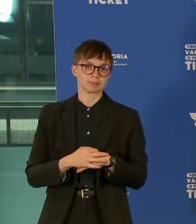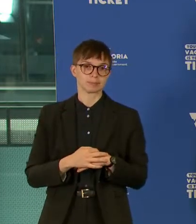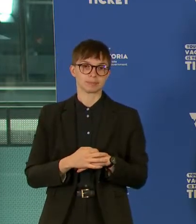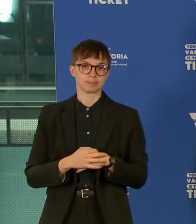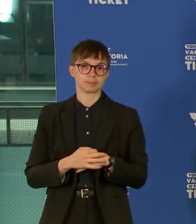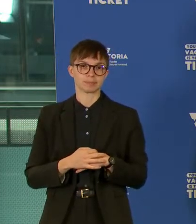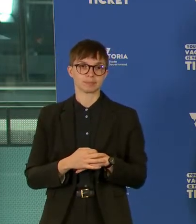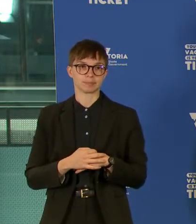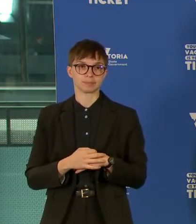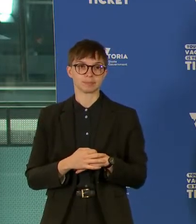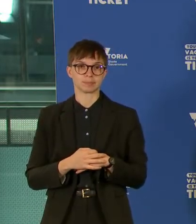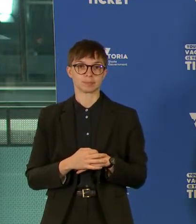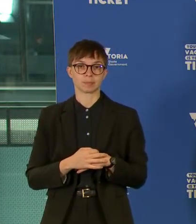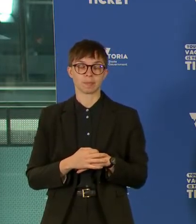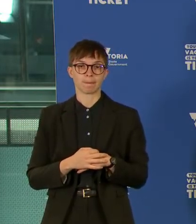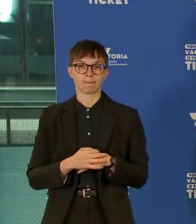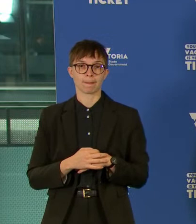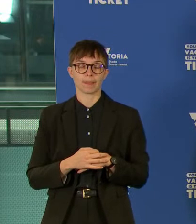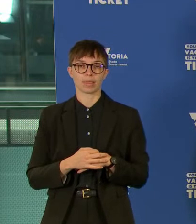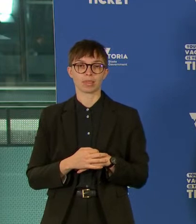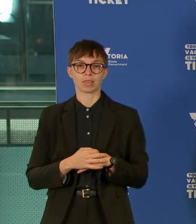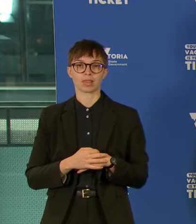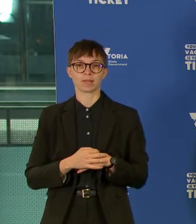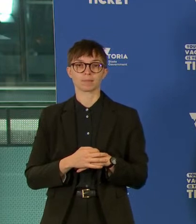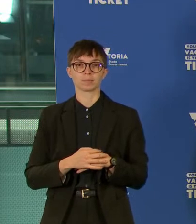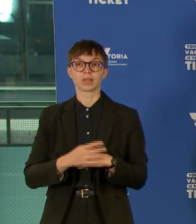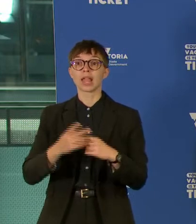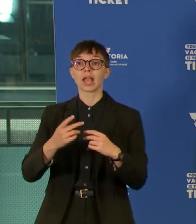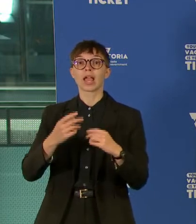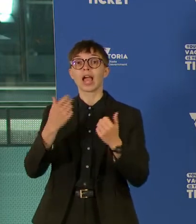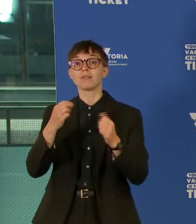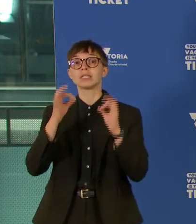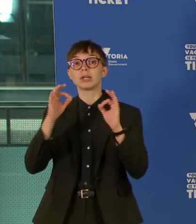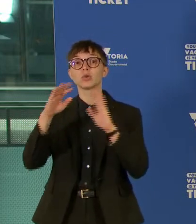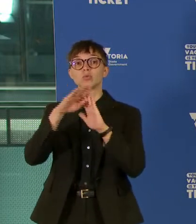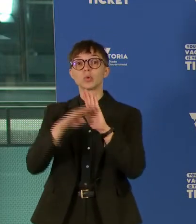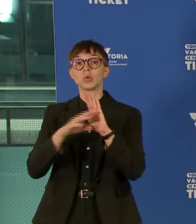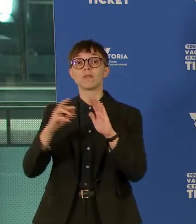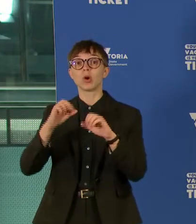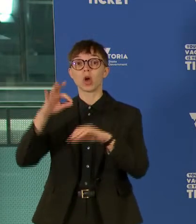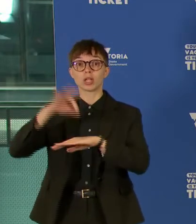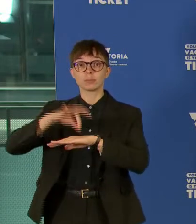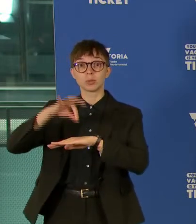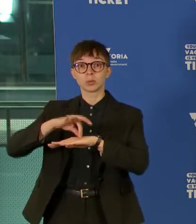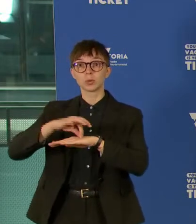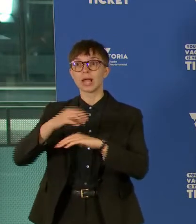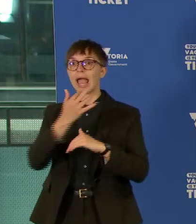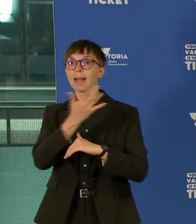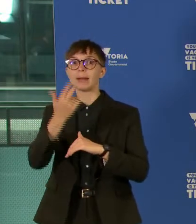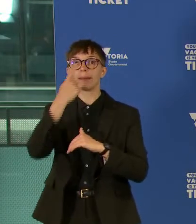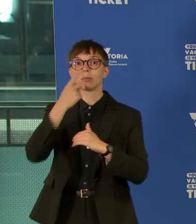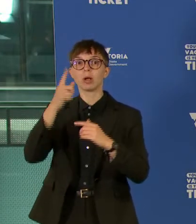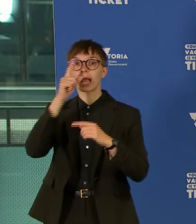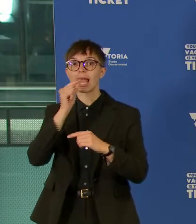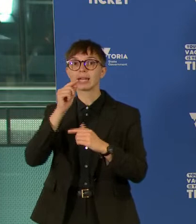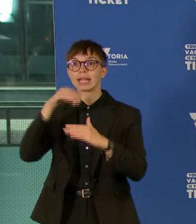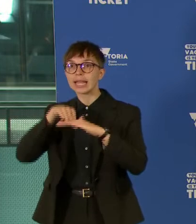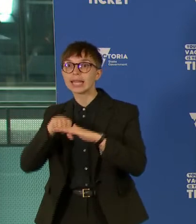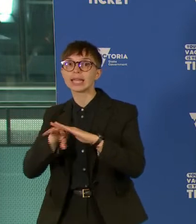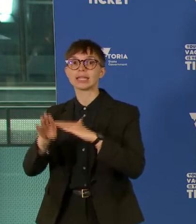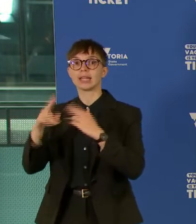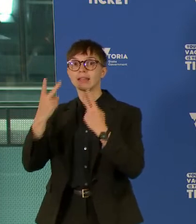Further, all visitor restrictions in hospitals will be removed except for mask requirements, with